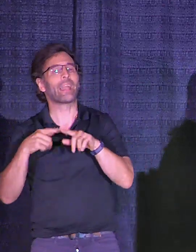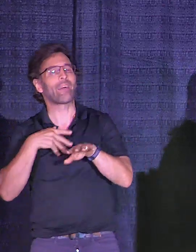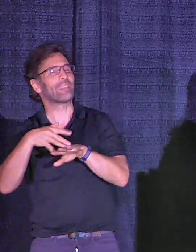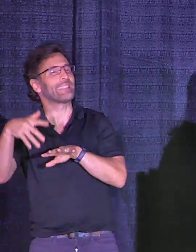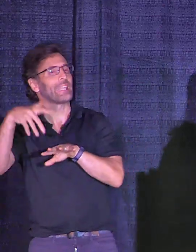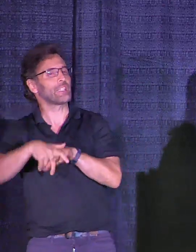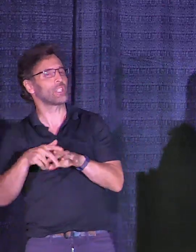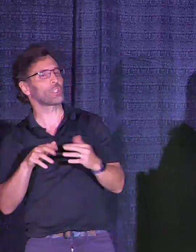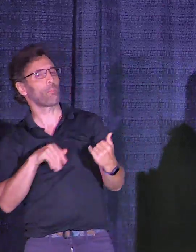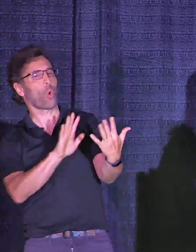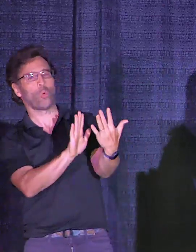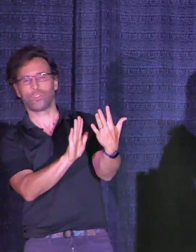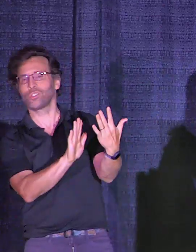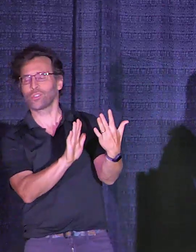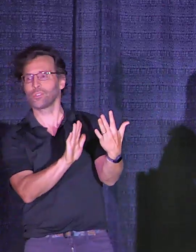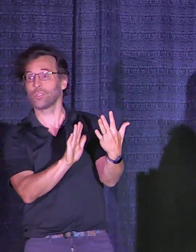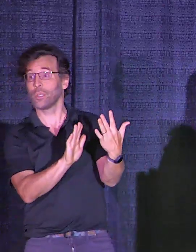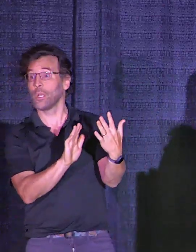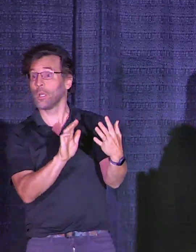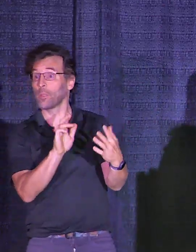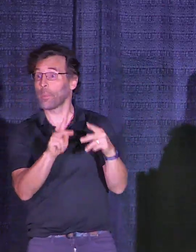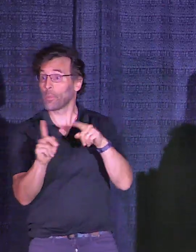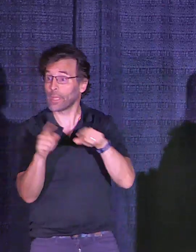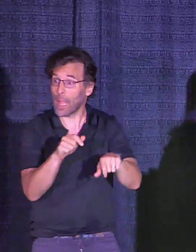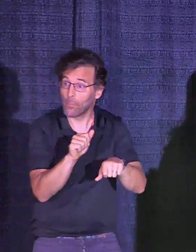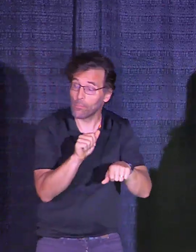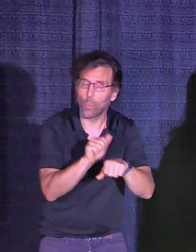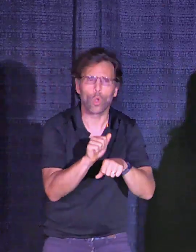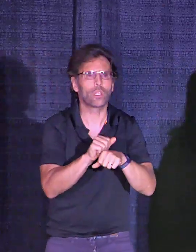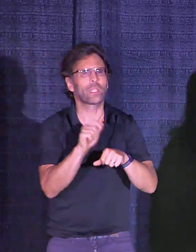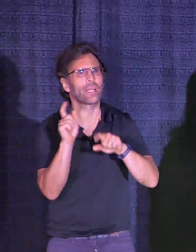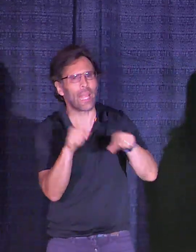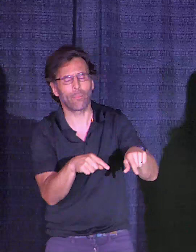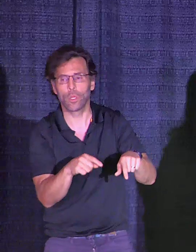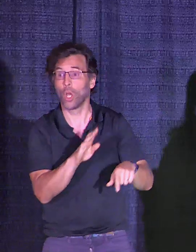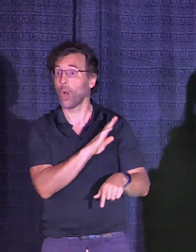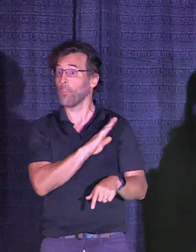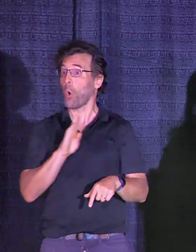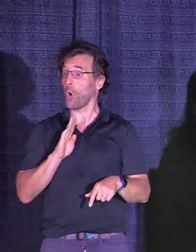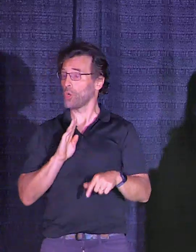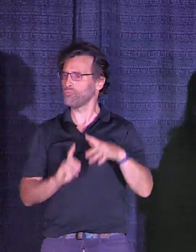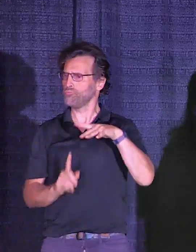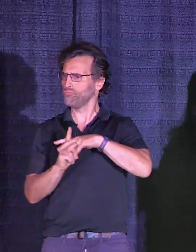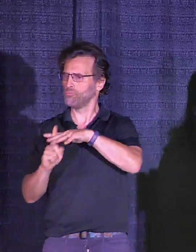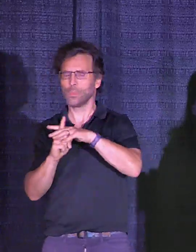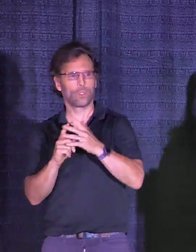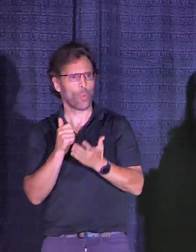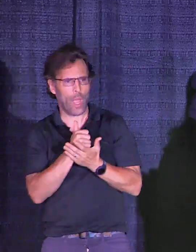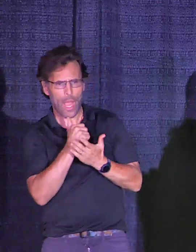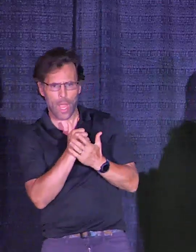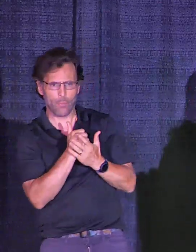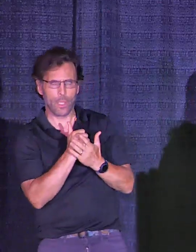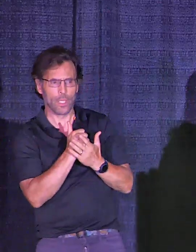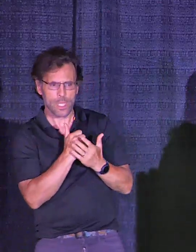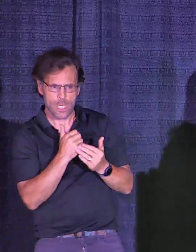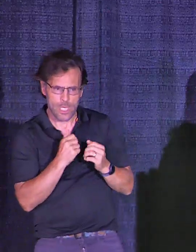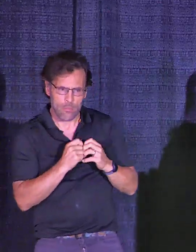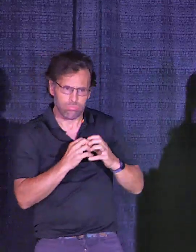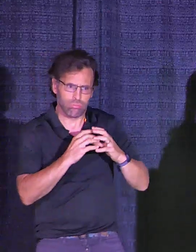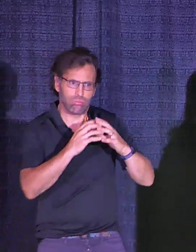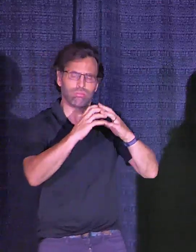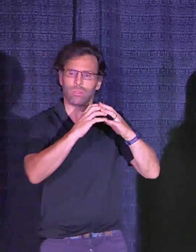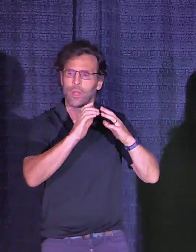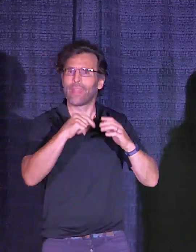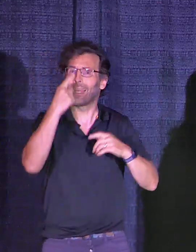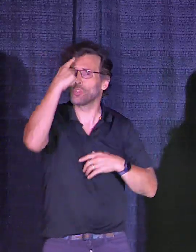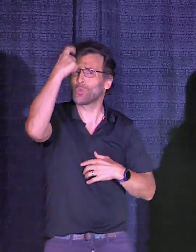way. And that the workers that came, the leaders that came, the board members who came to help breathe life into that dream,